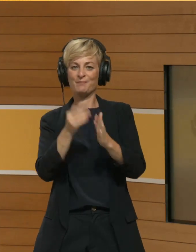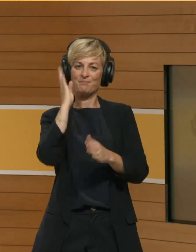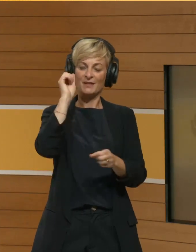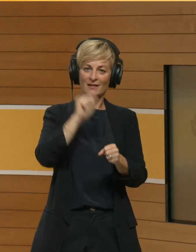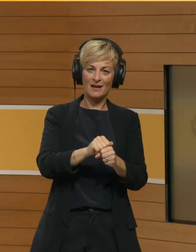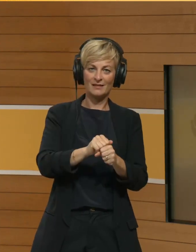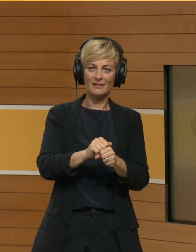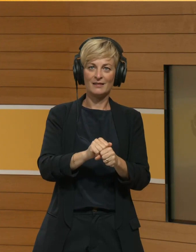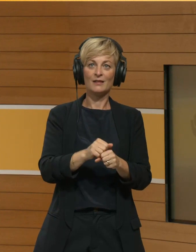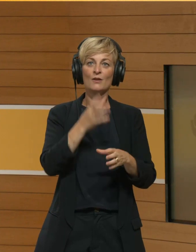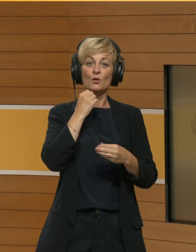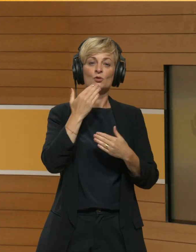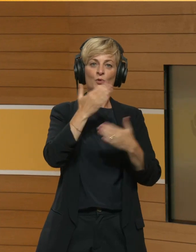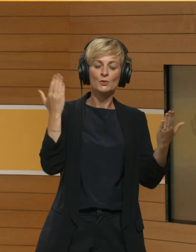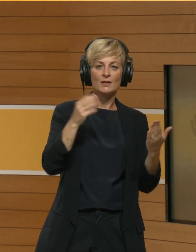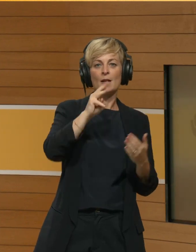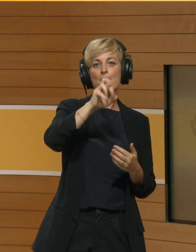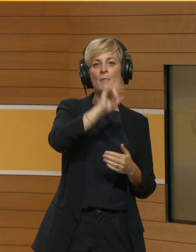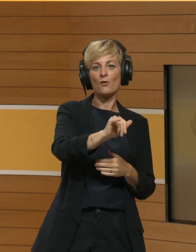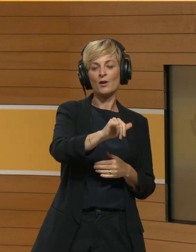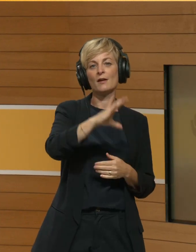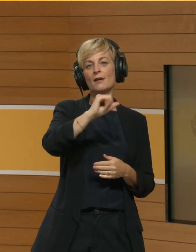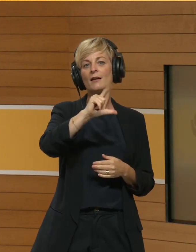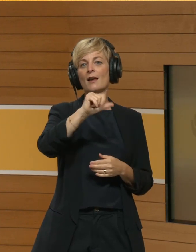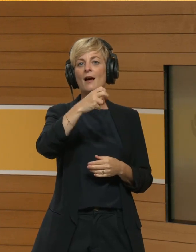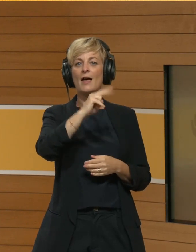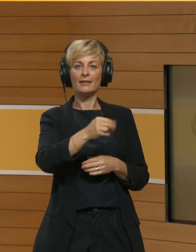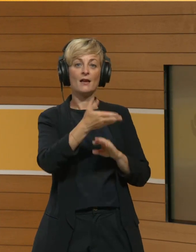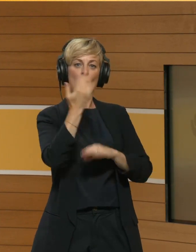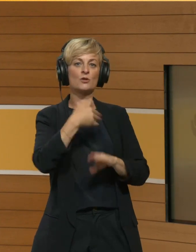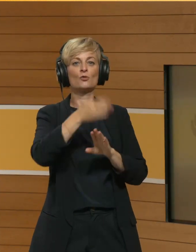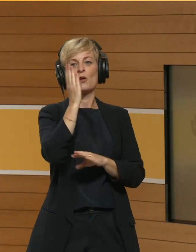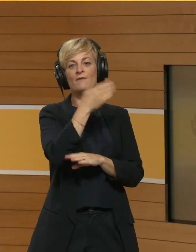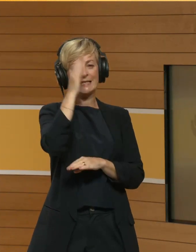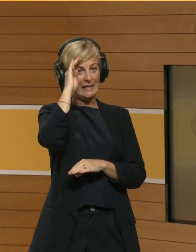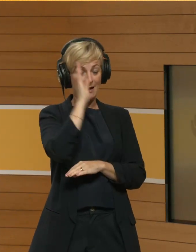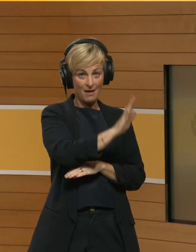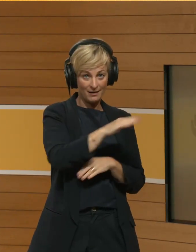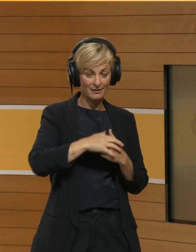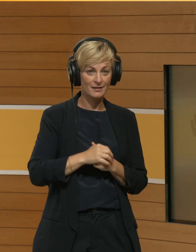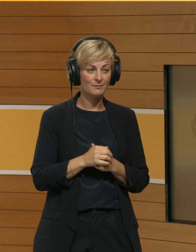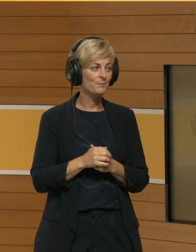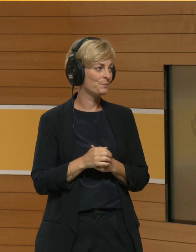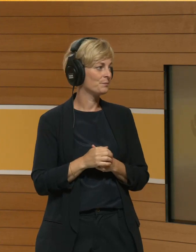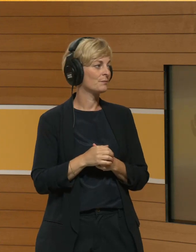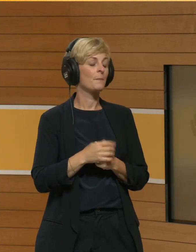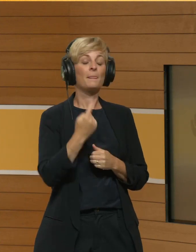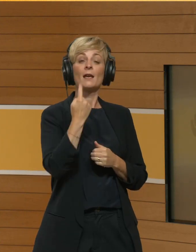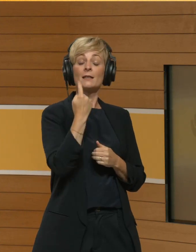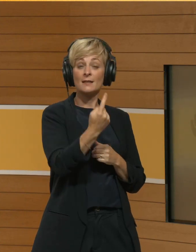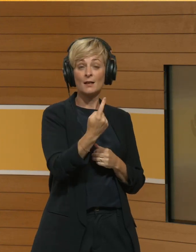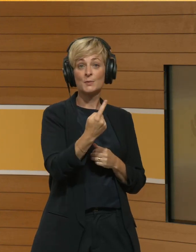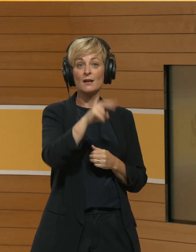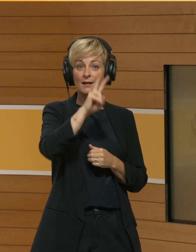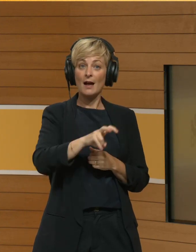Letterkenny University Hospital from Northwest Ireland. Marie has been a clinical nurse for over 20 years, working in